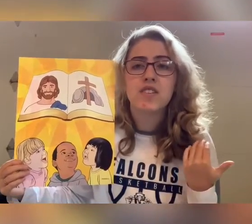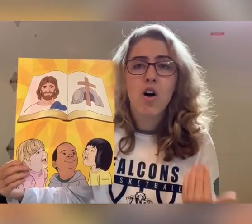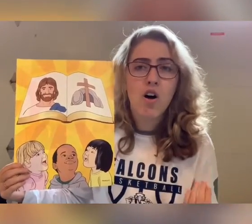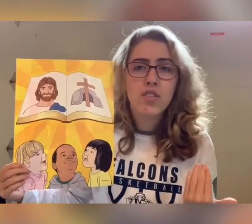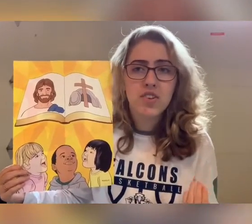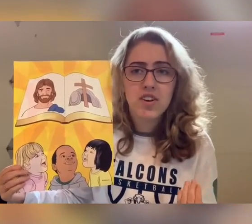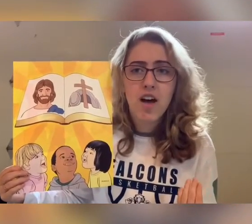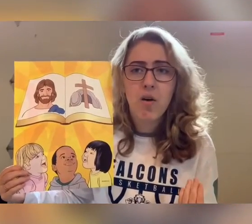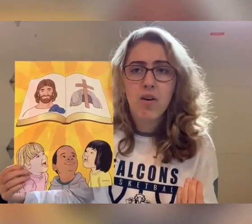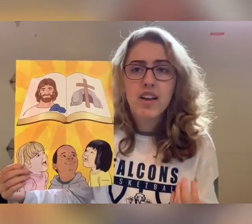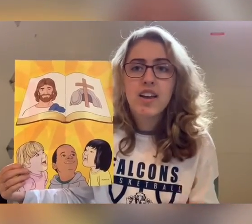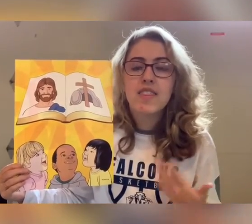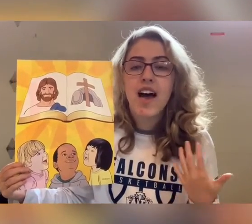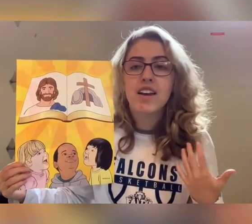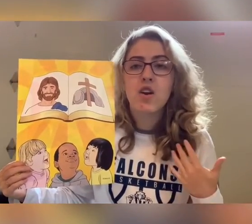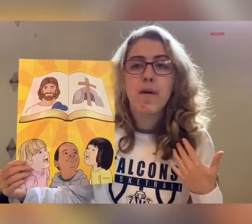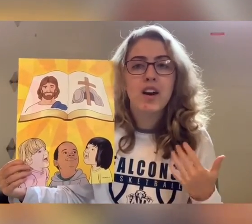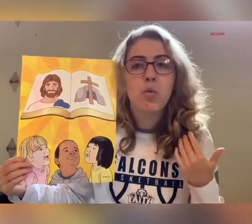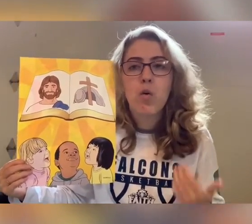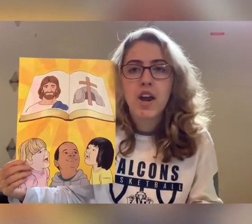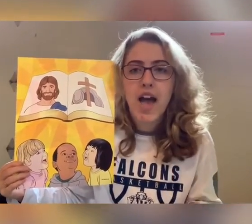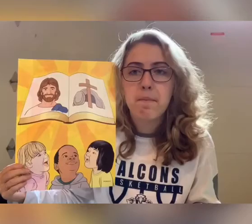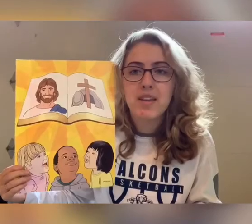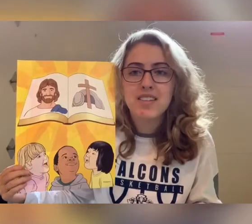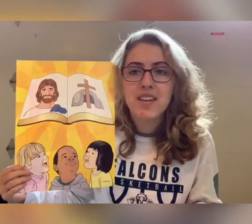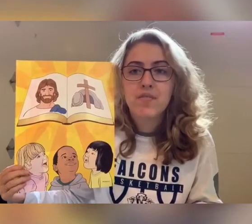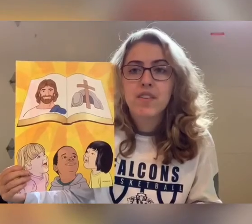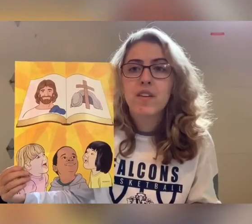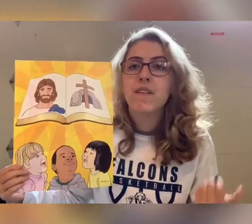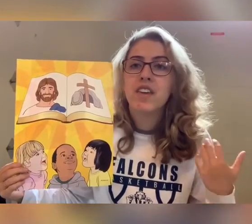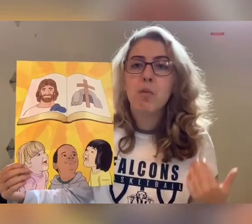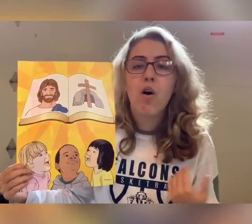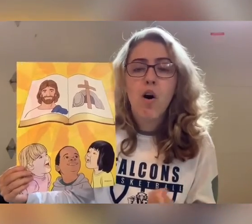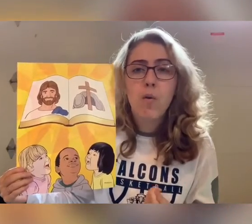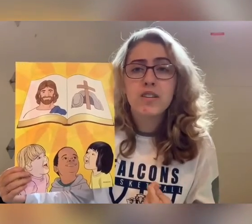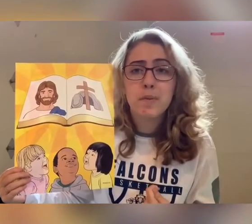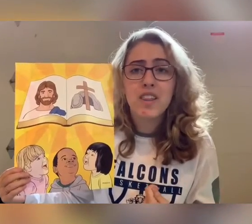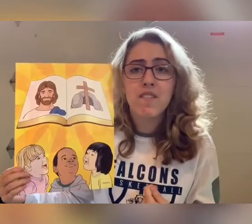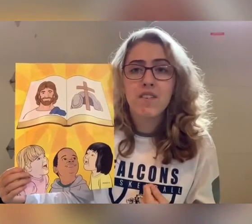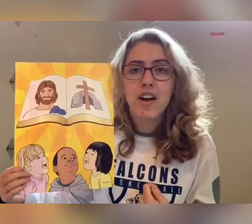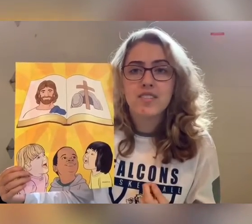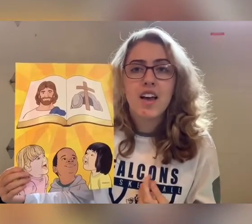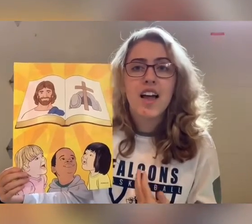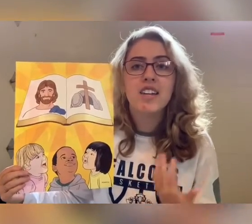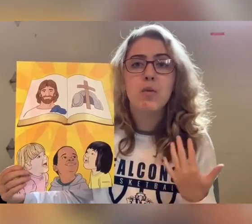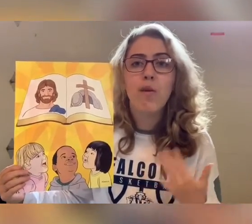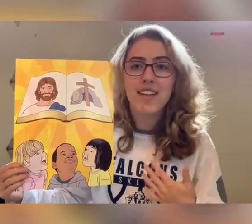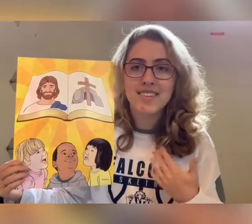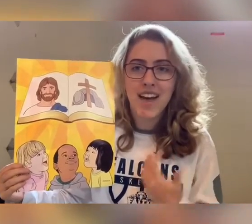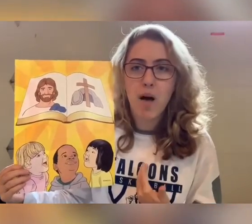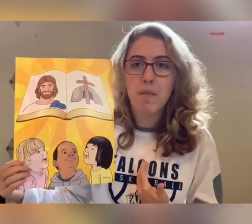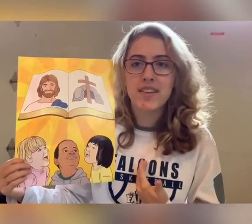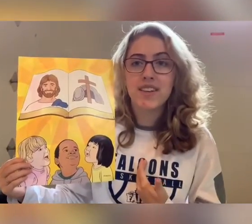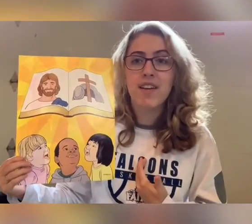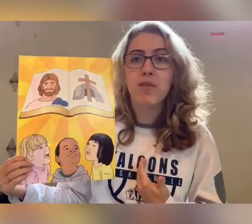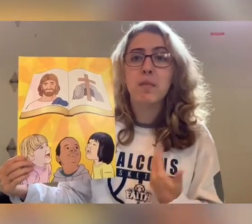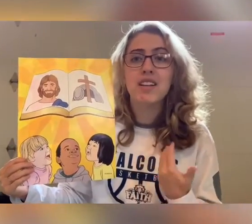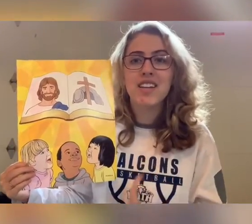all to know that no matter what happens, he will always be there for us, and he wants to help us if we believe